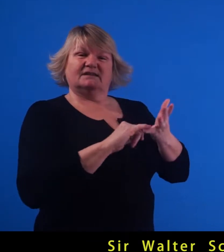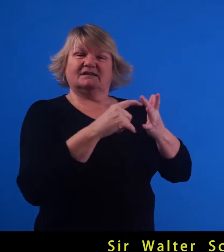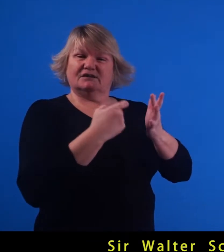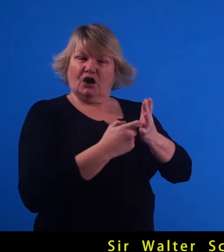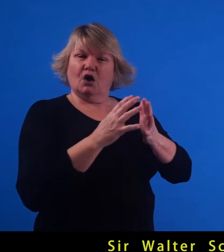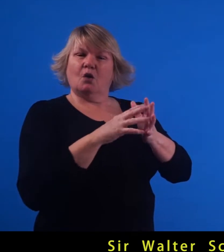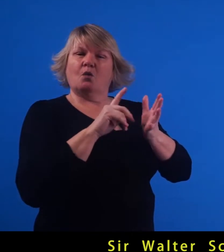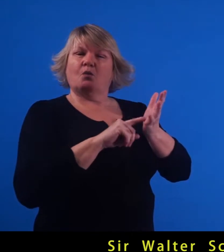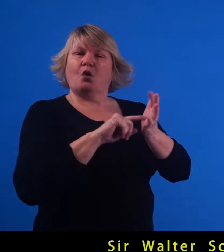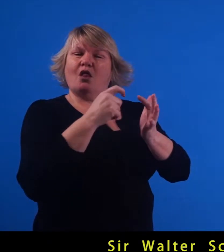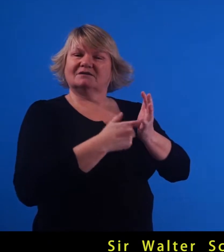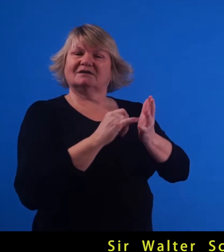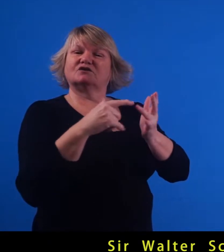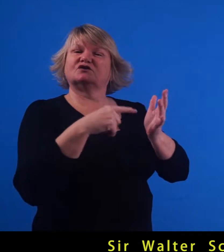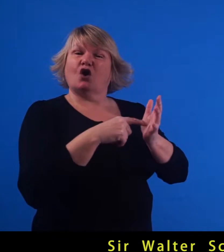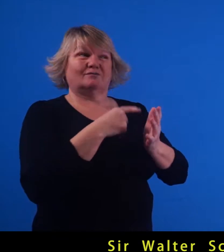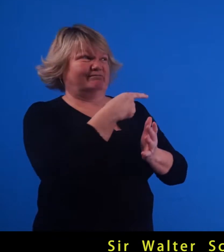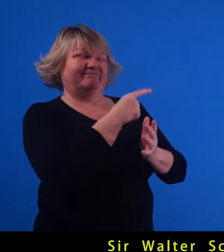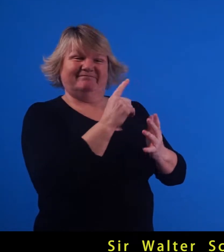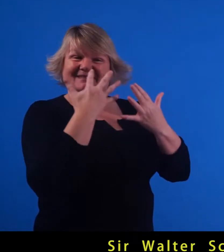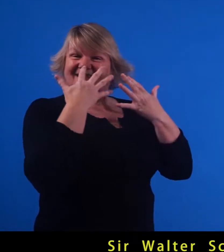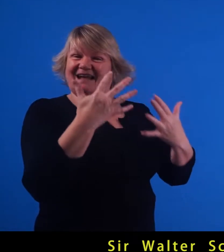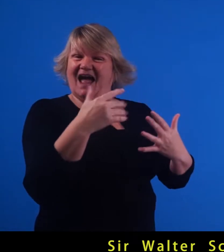Sir Walter Scott aged 10 years.